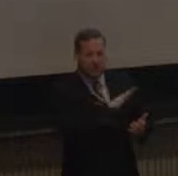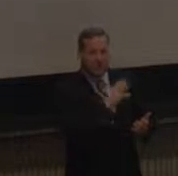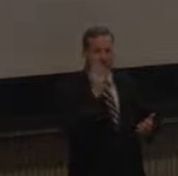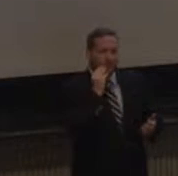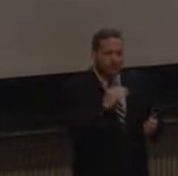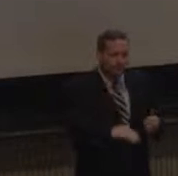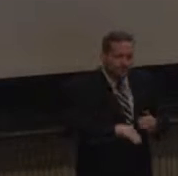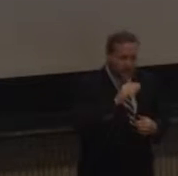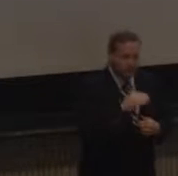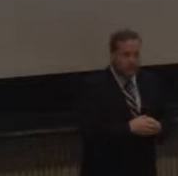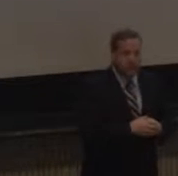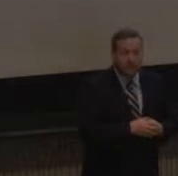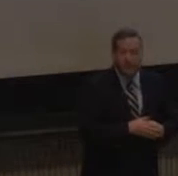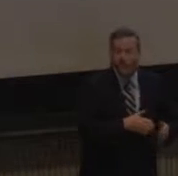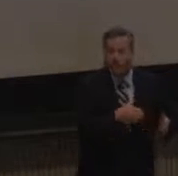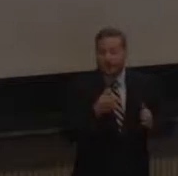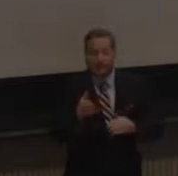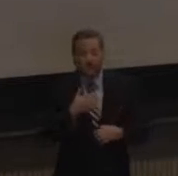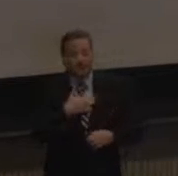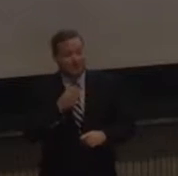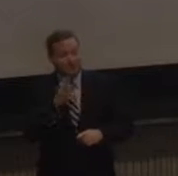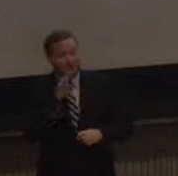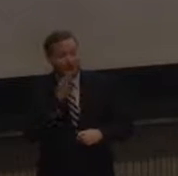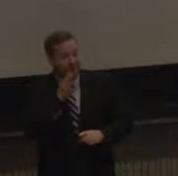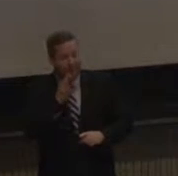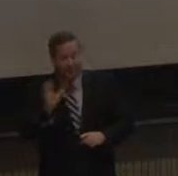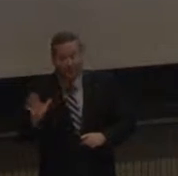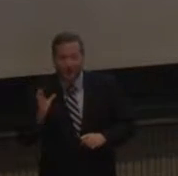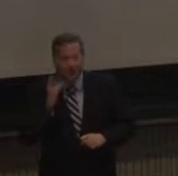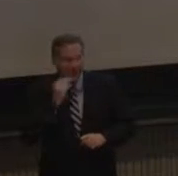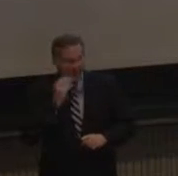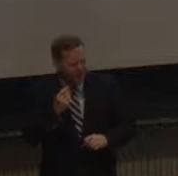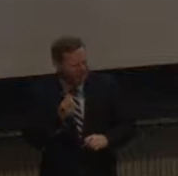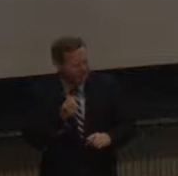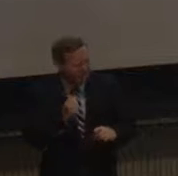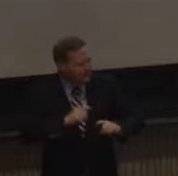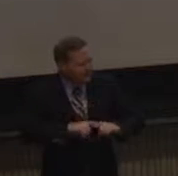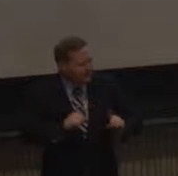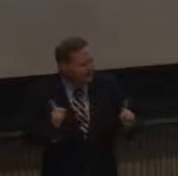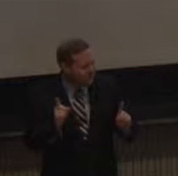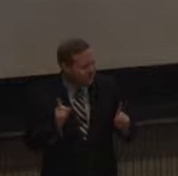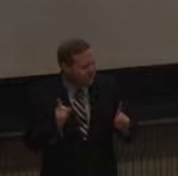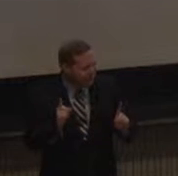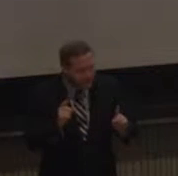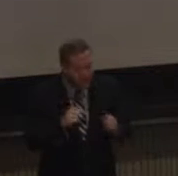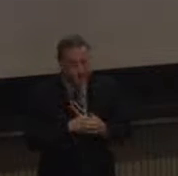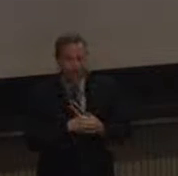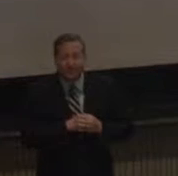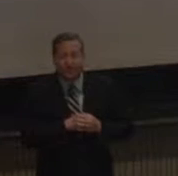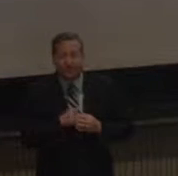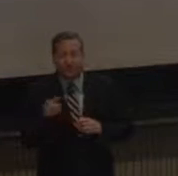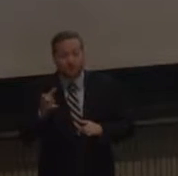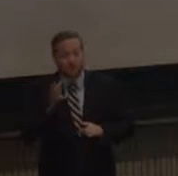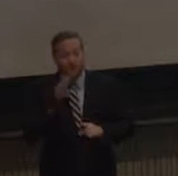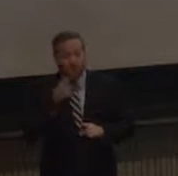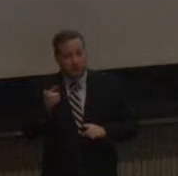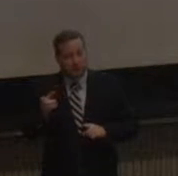sign, and at about 20, he became fluent. Now, interestingly, my mother's experience